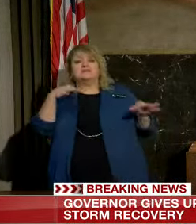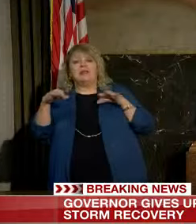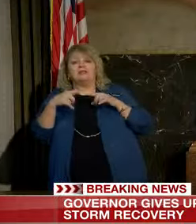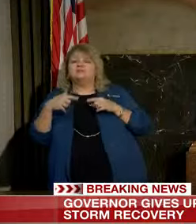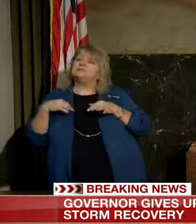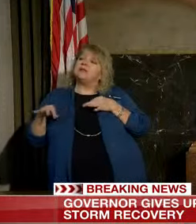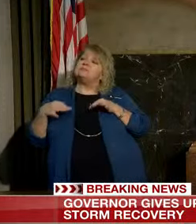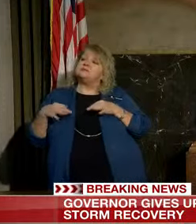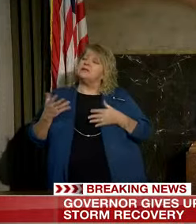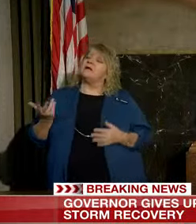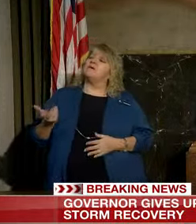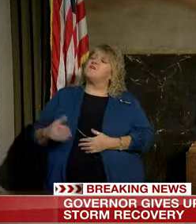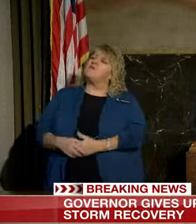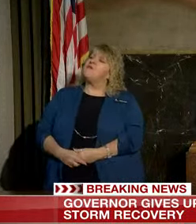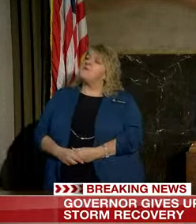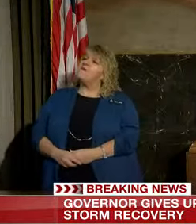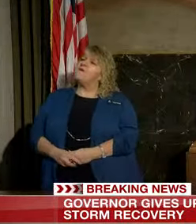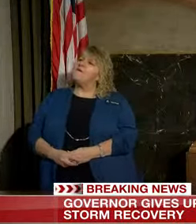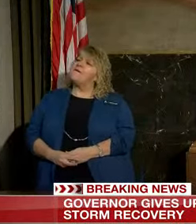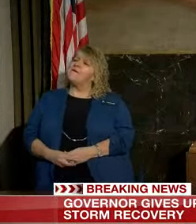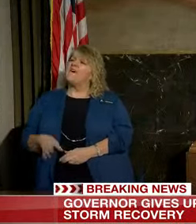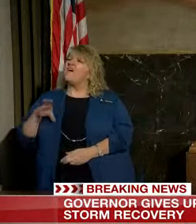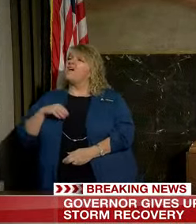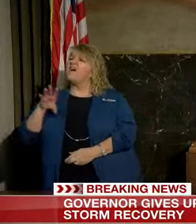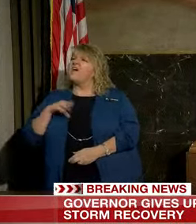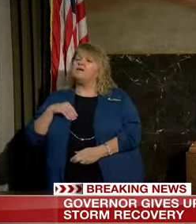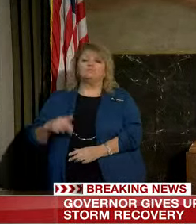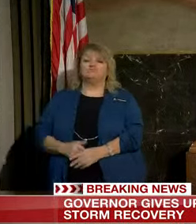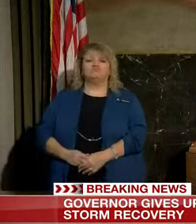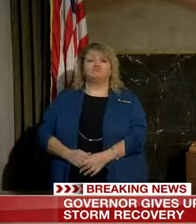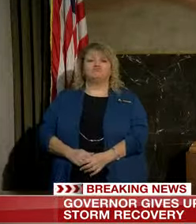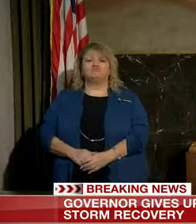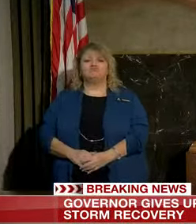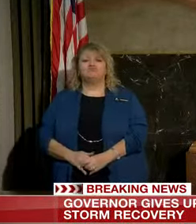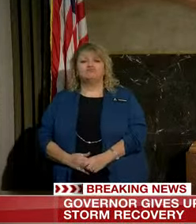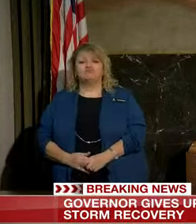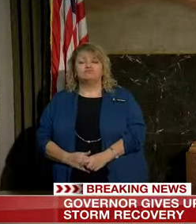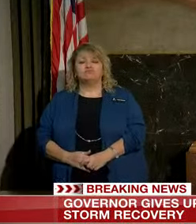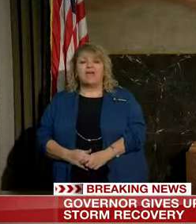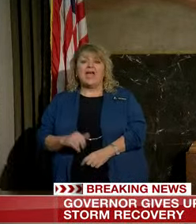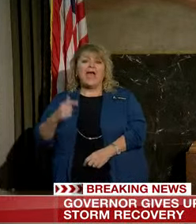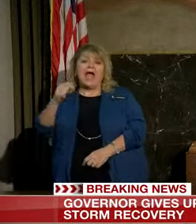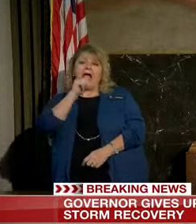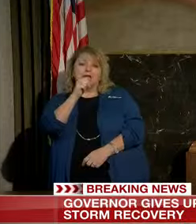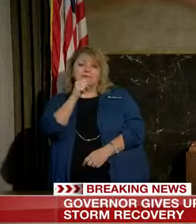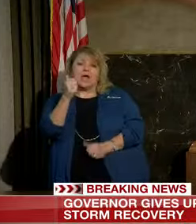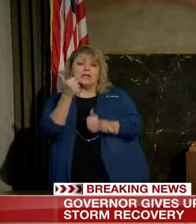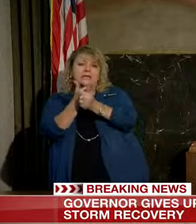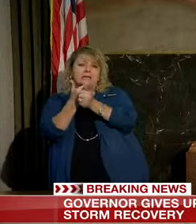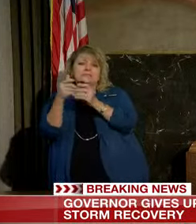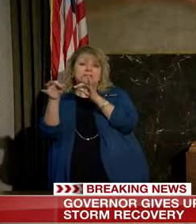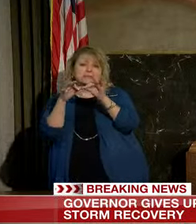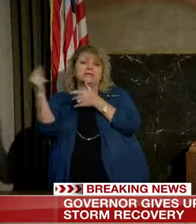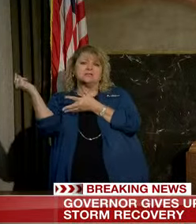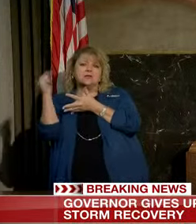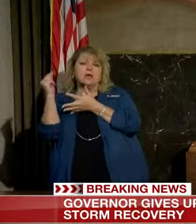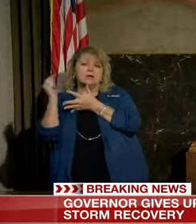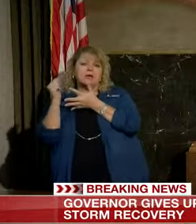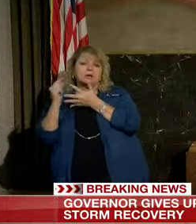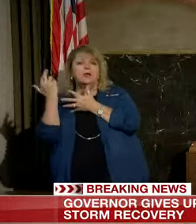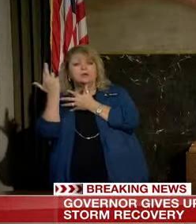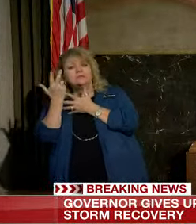I'm not going to try to recite for you everything that I was told by FEMA as to what's